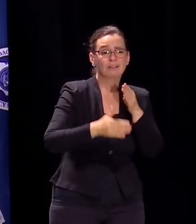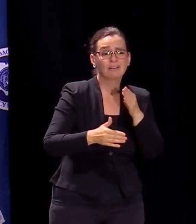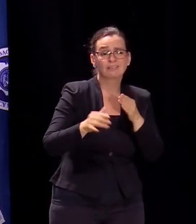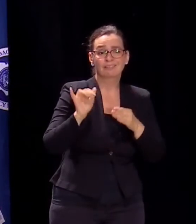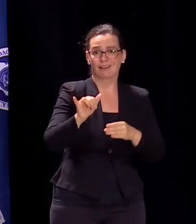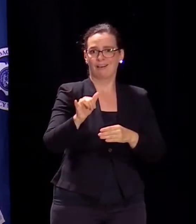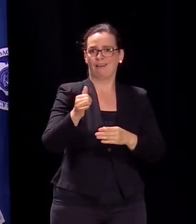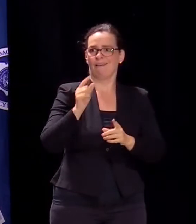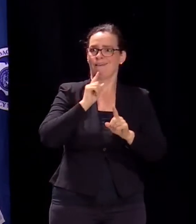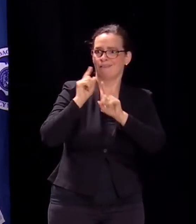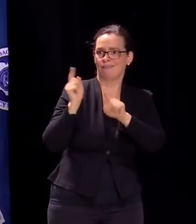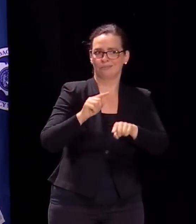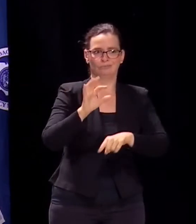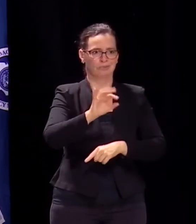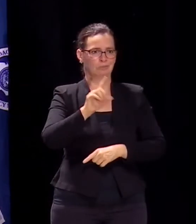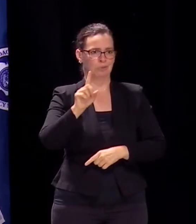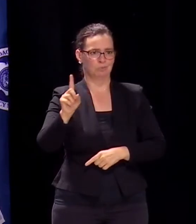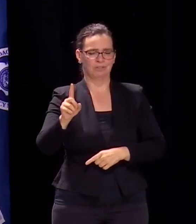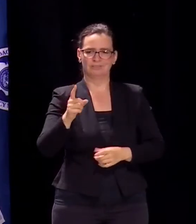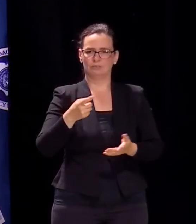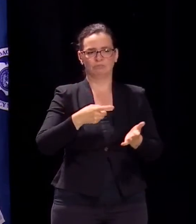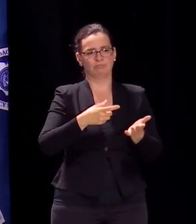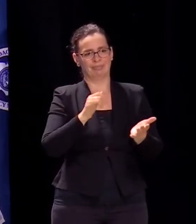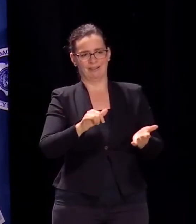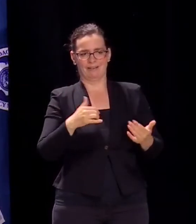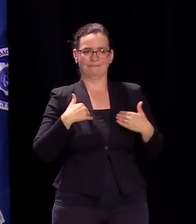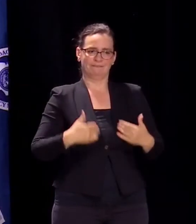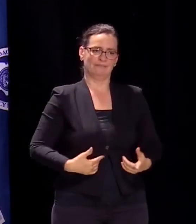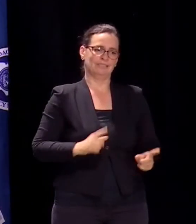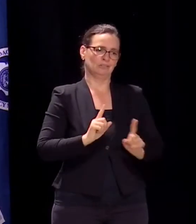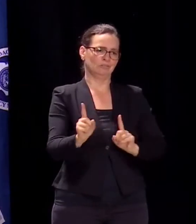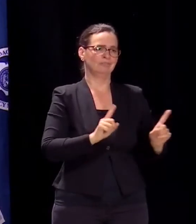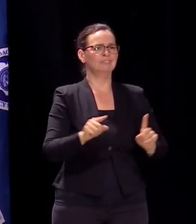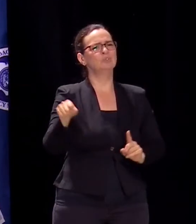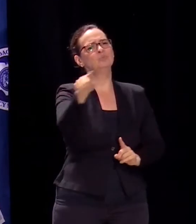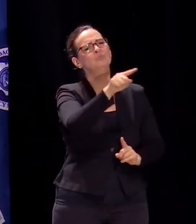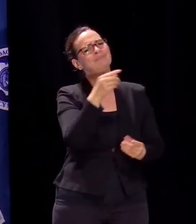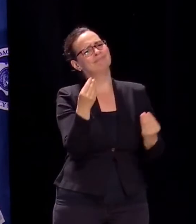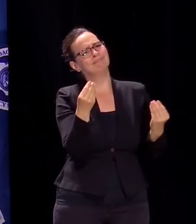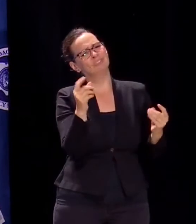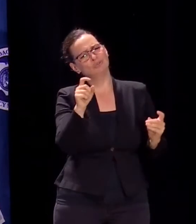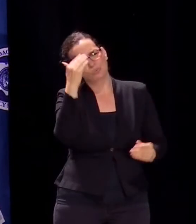physical distancing standpoint, people should know that